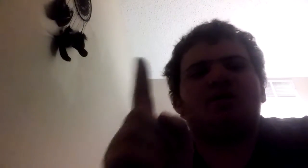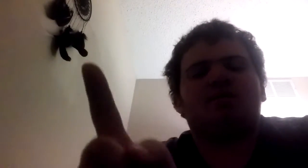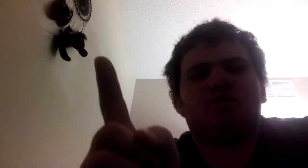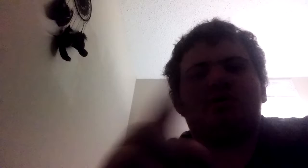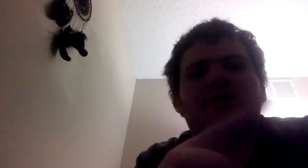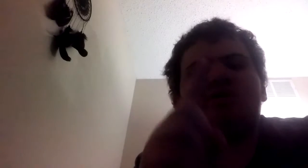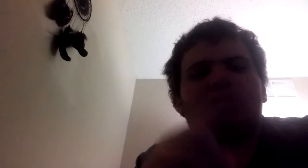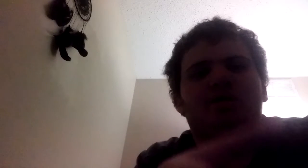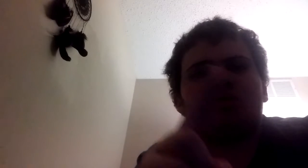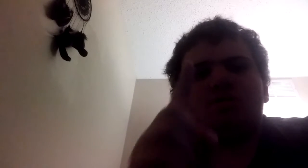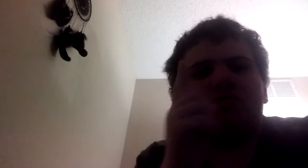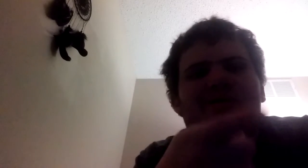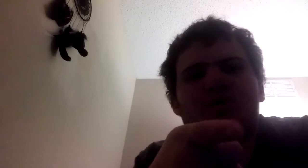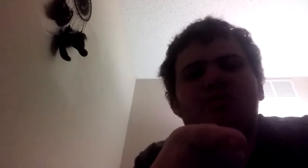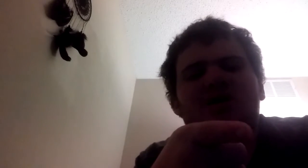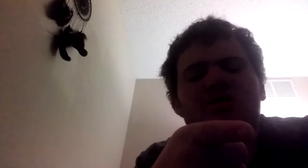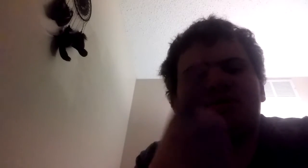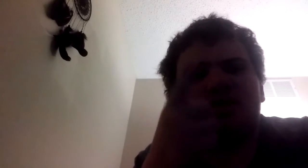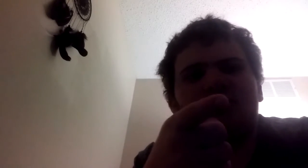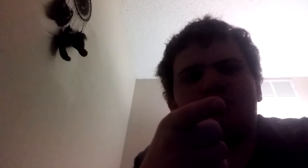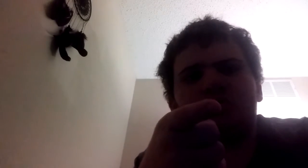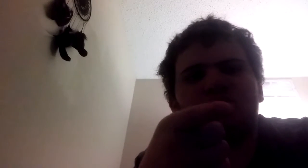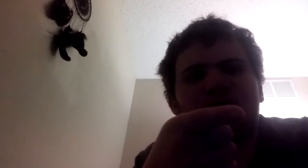And also, I'm only counting him. Remember, I'm only counting him because he has his own YouTube channel.